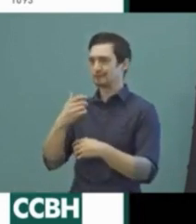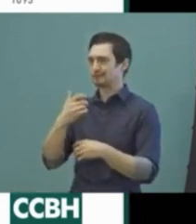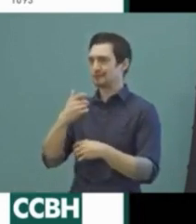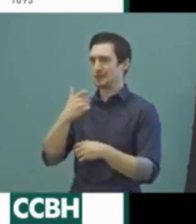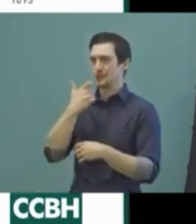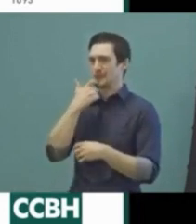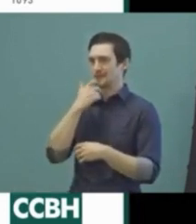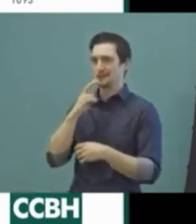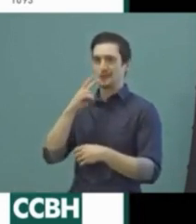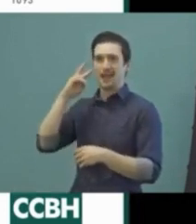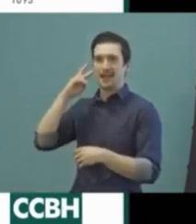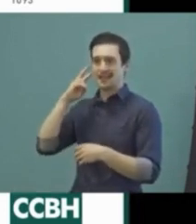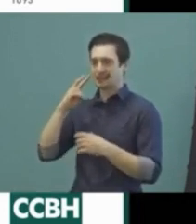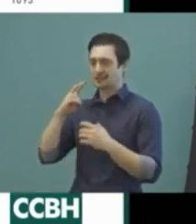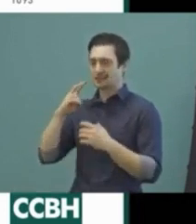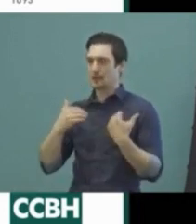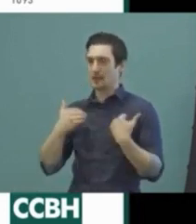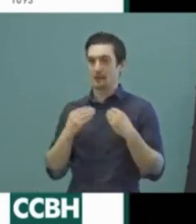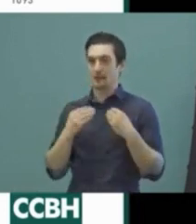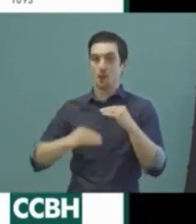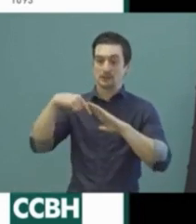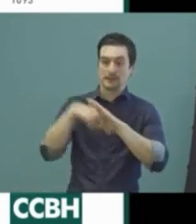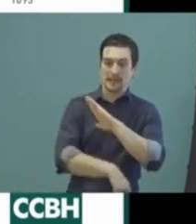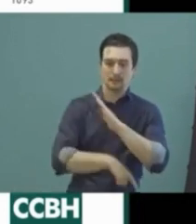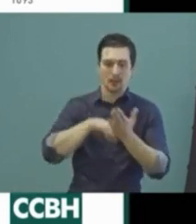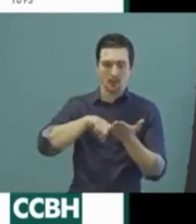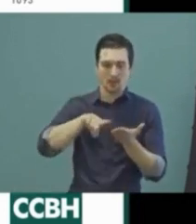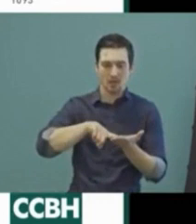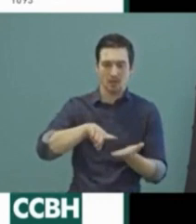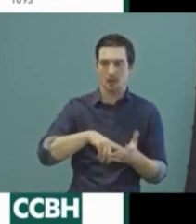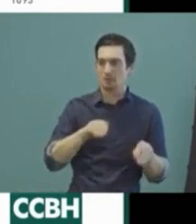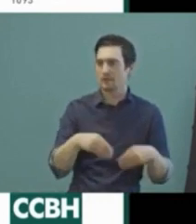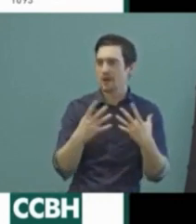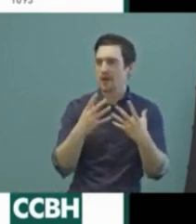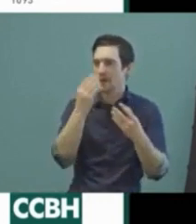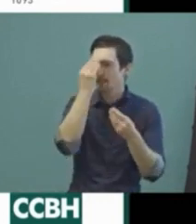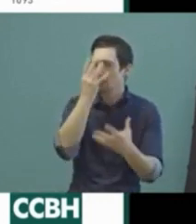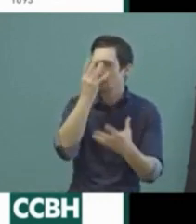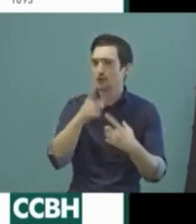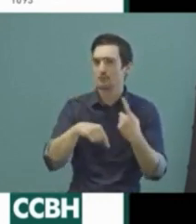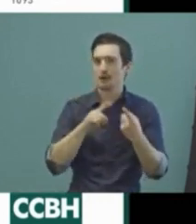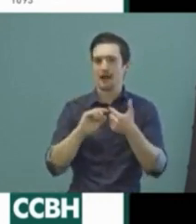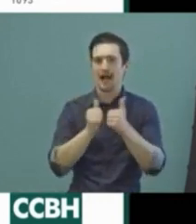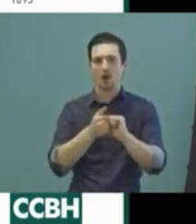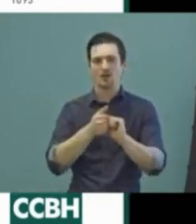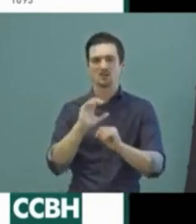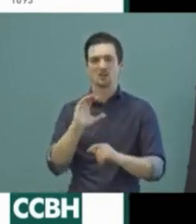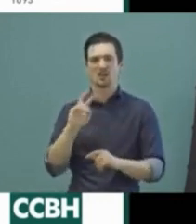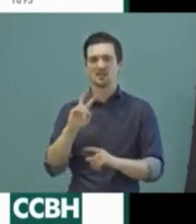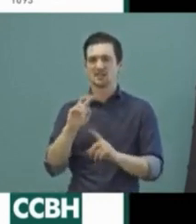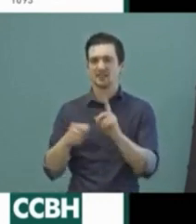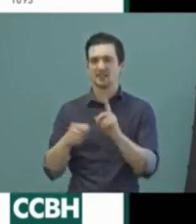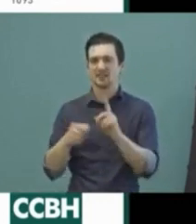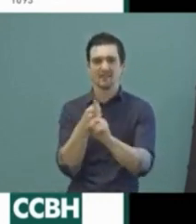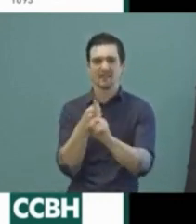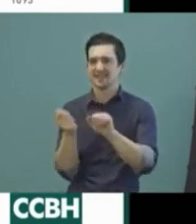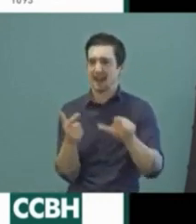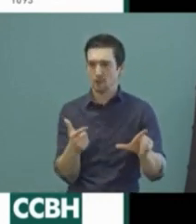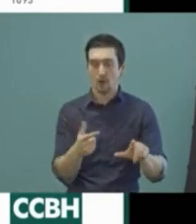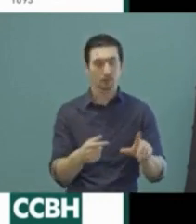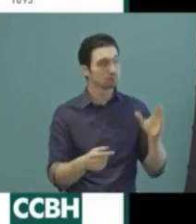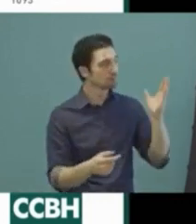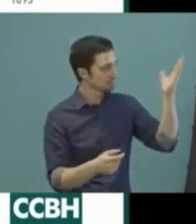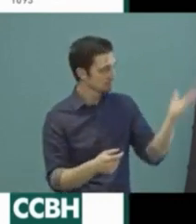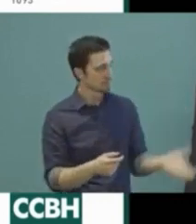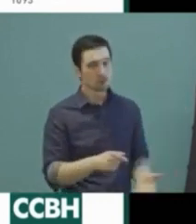additional analyses so that our community can understand how this is affecting everyone. So this is our